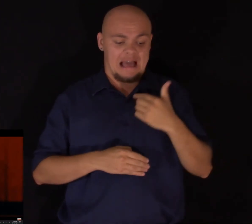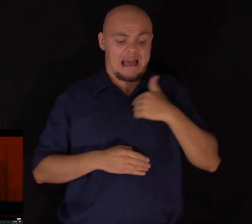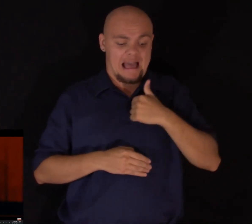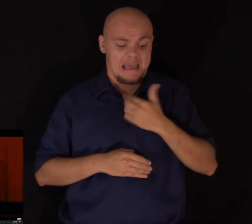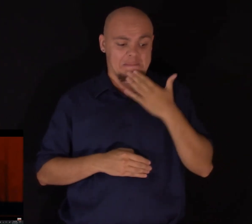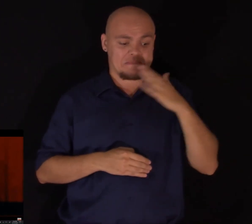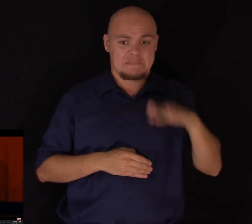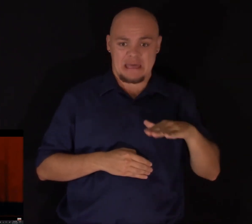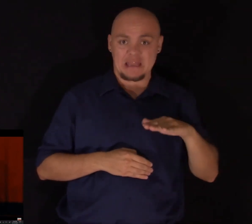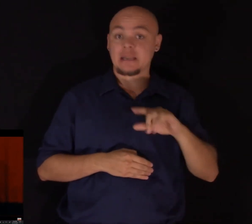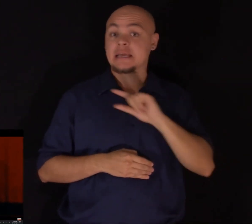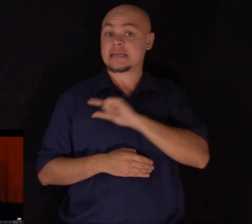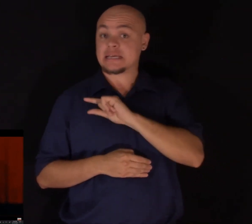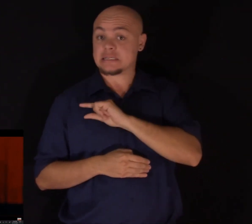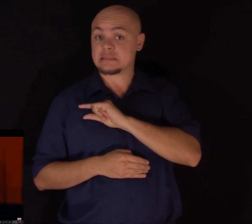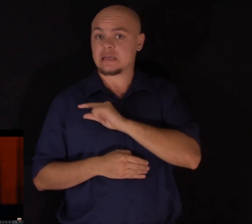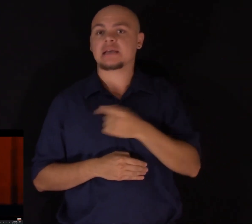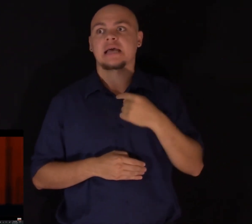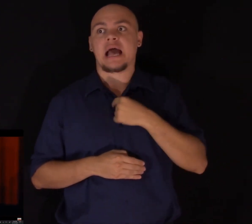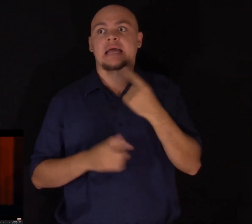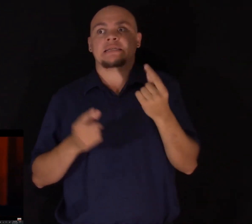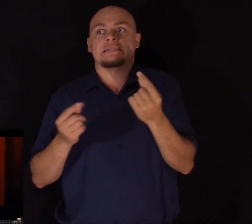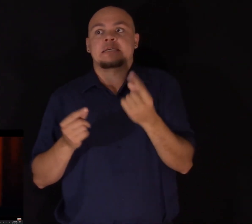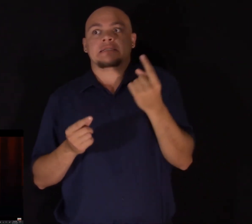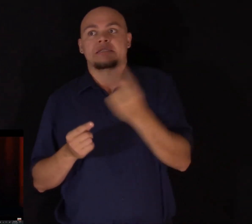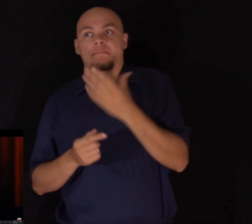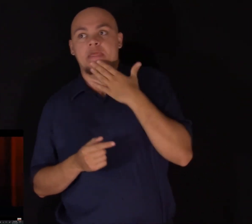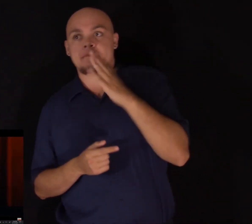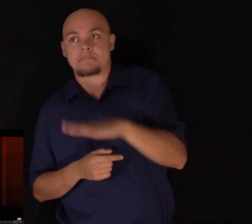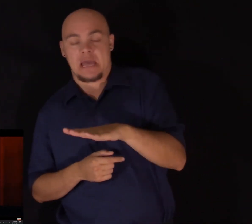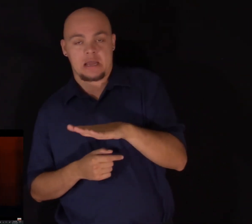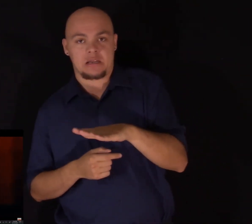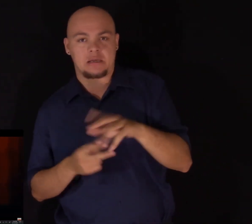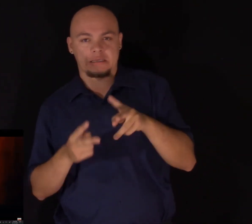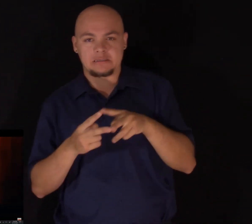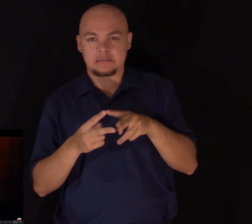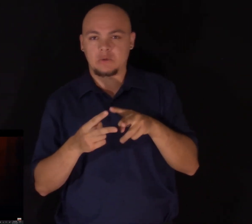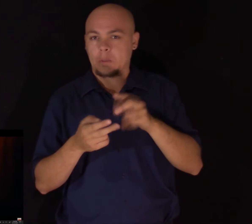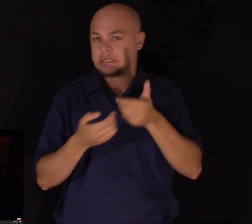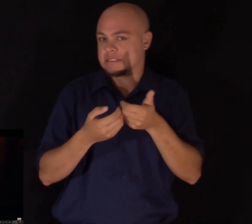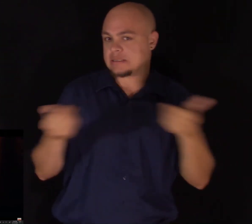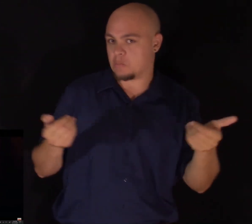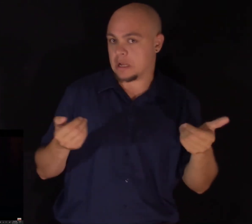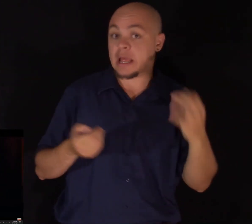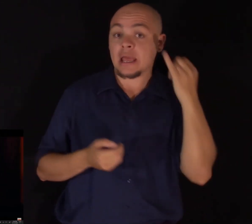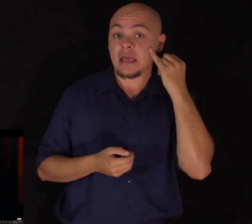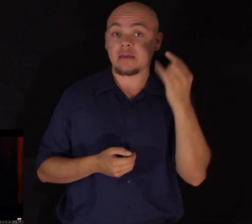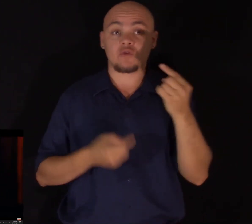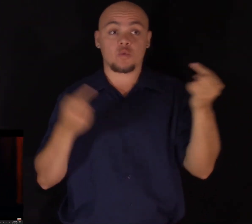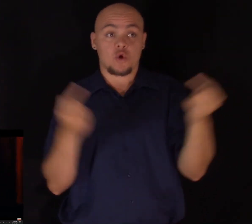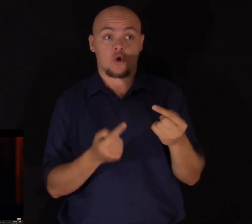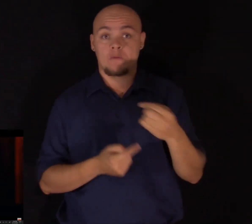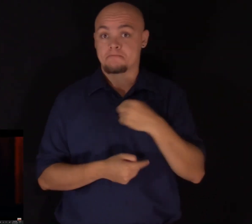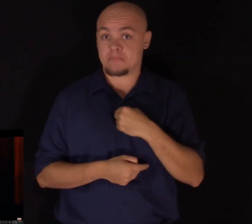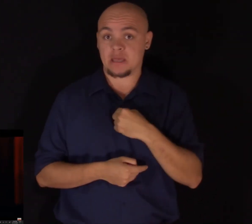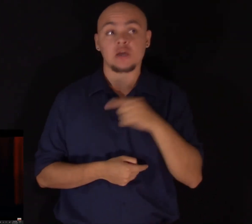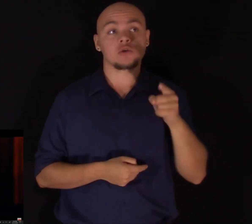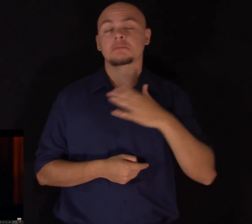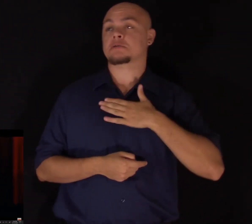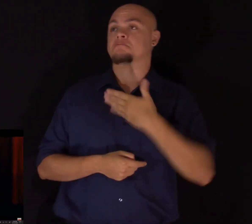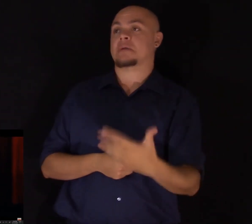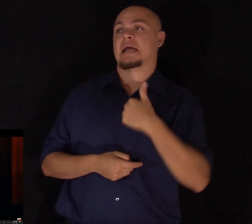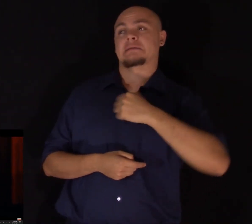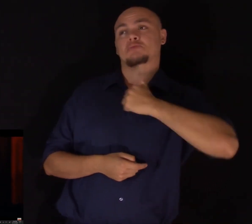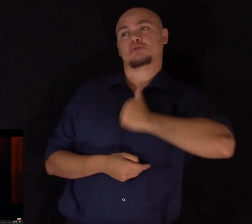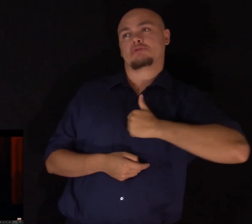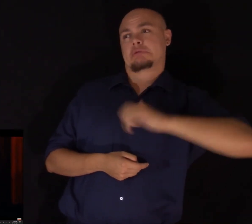did something bad. How many of you, if you did something that was hurtful to me, would be willing to say, I'm sorry, I